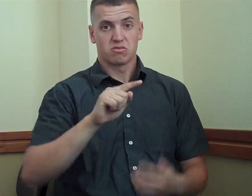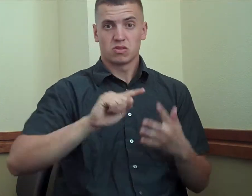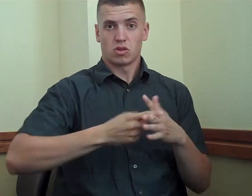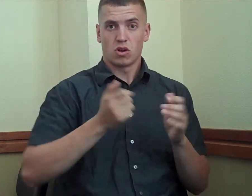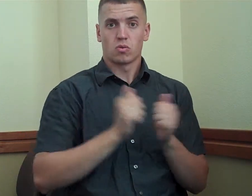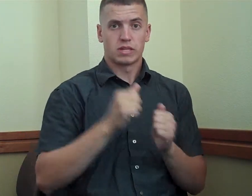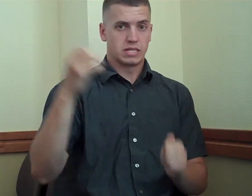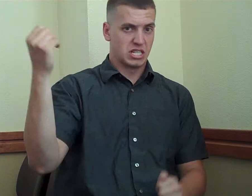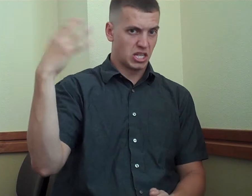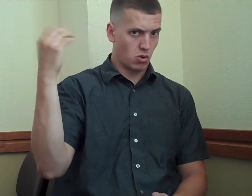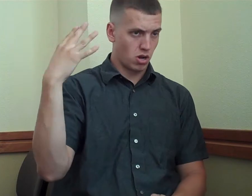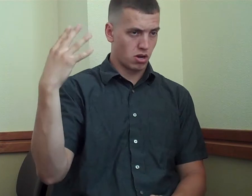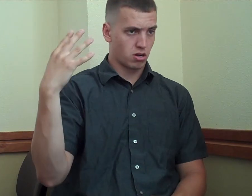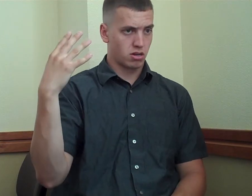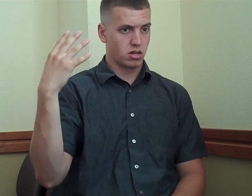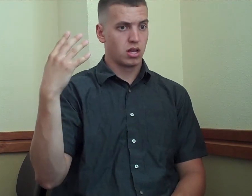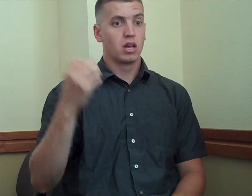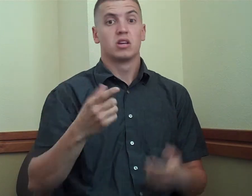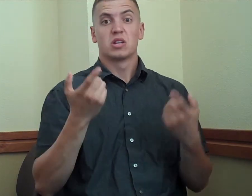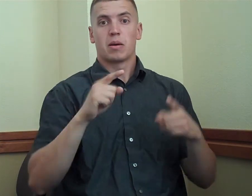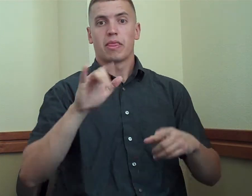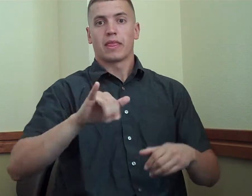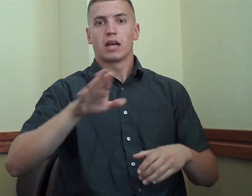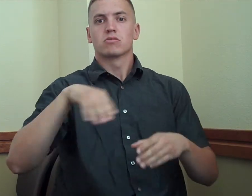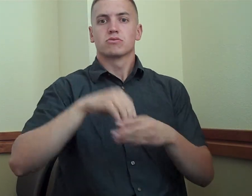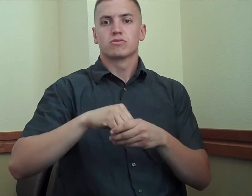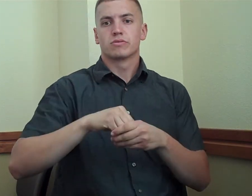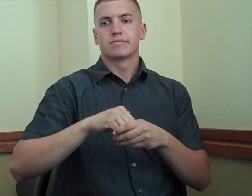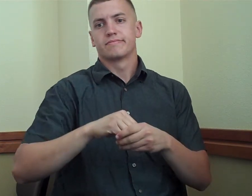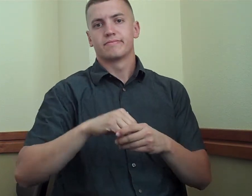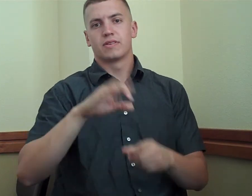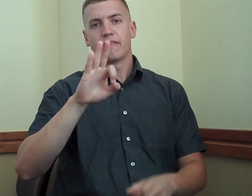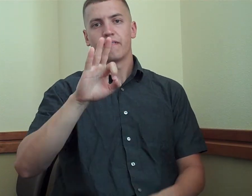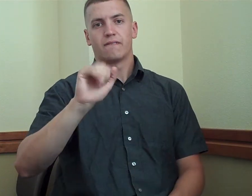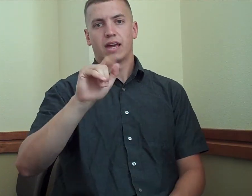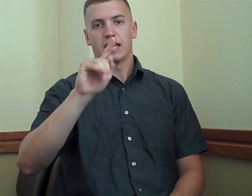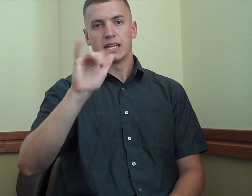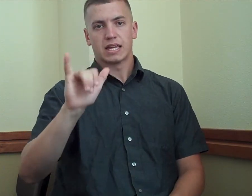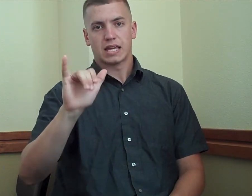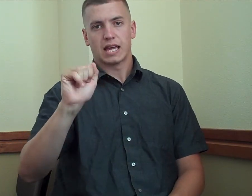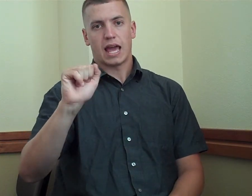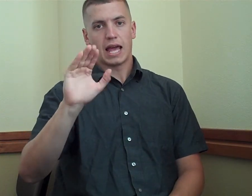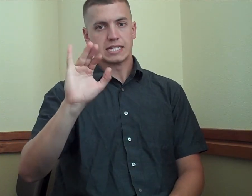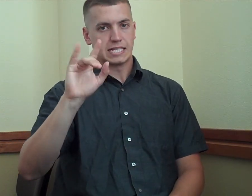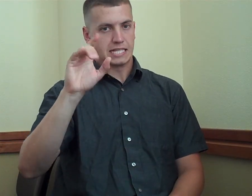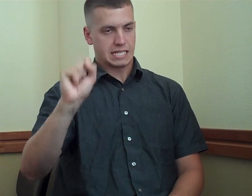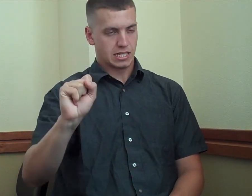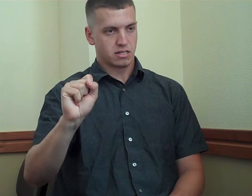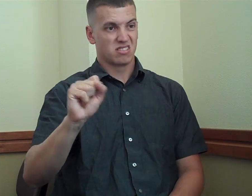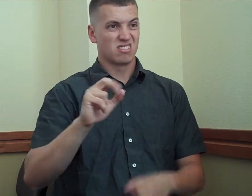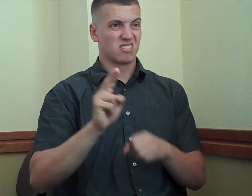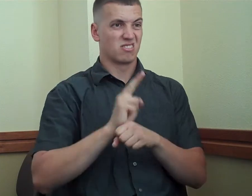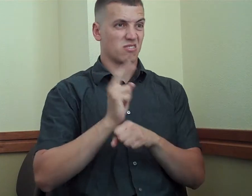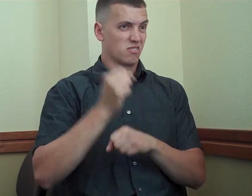fatty acids made from boiling pork bone fat are used as a hardening agent, but also for giving it a pearl-like